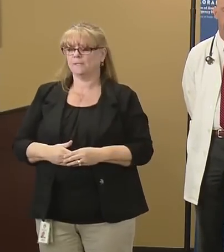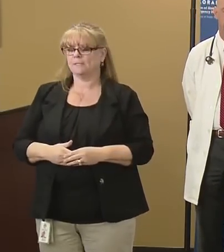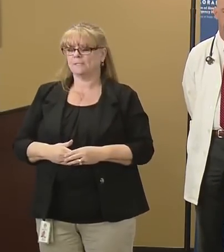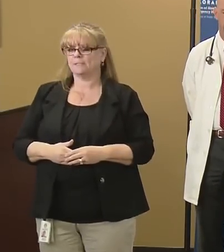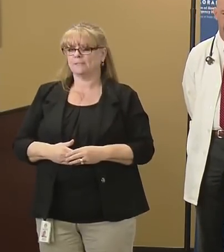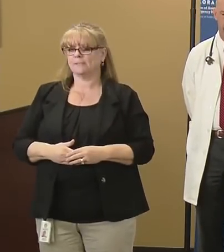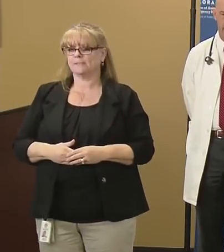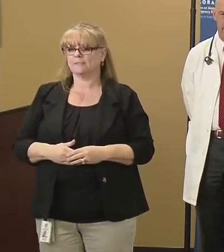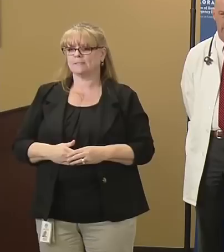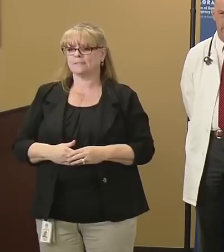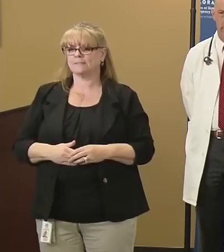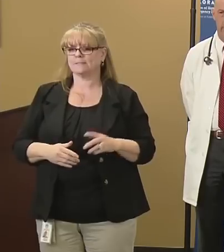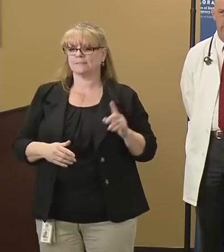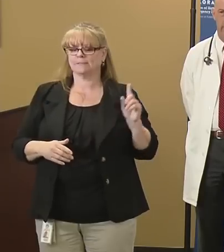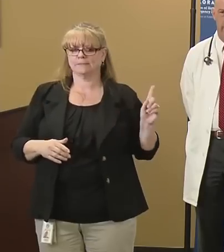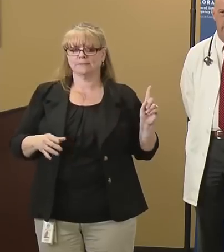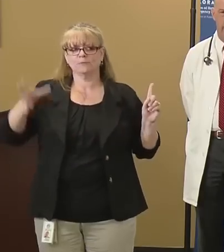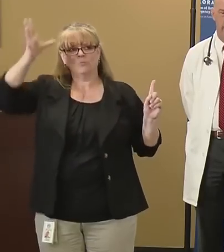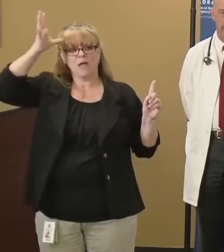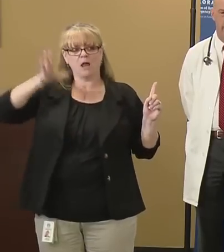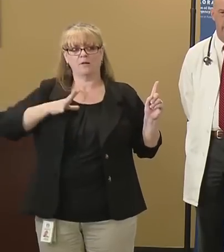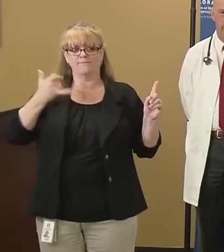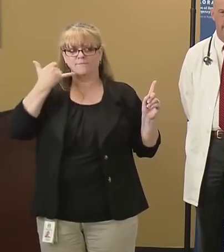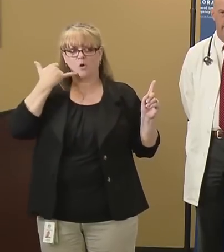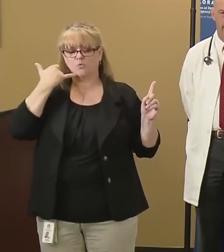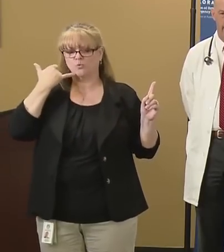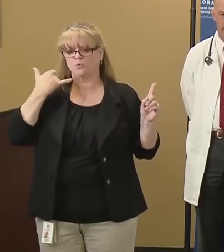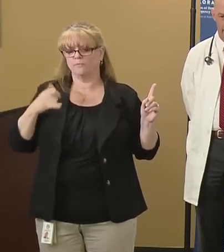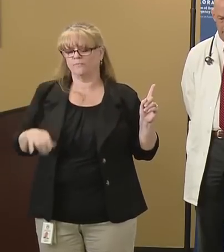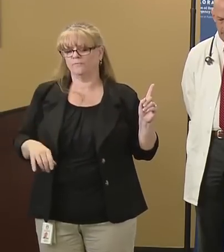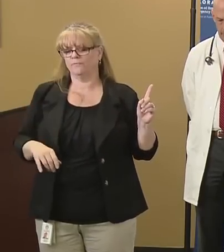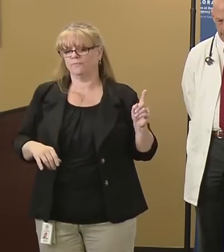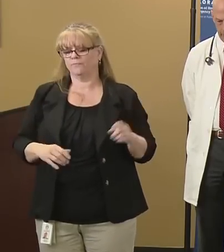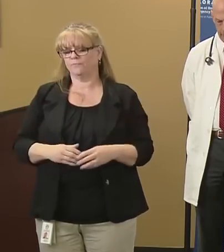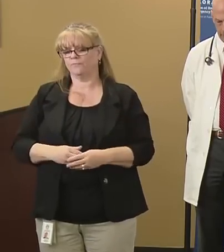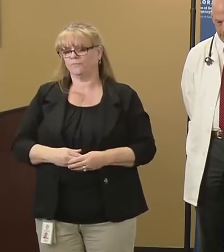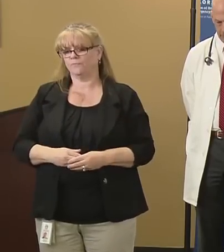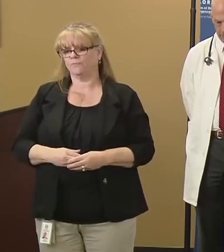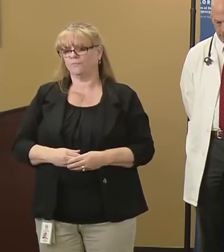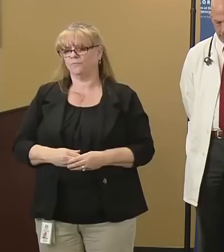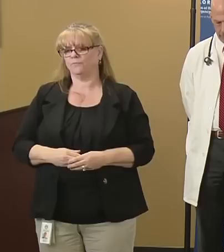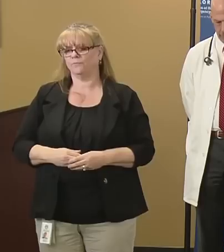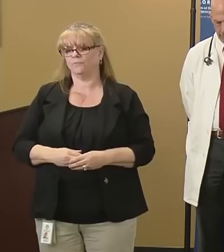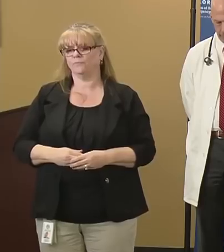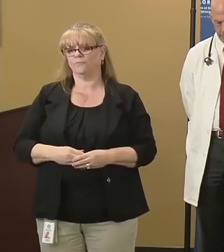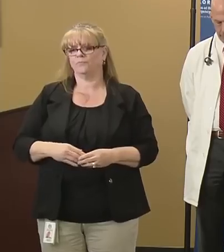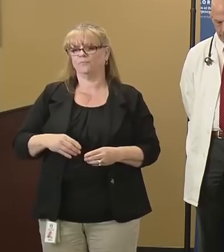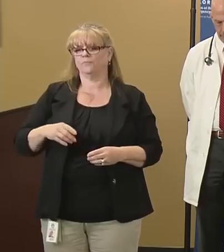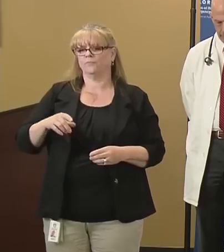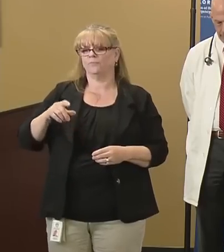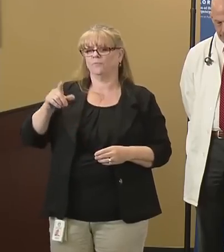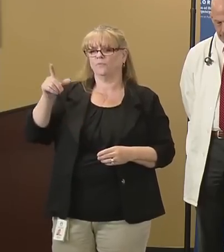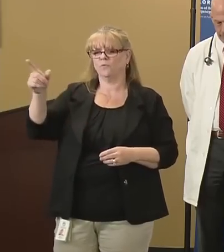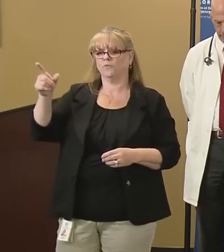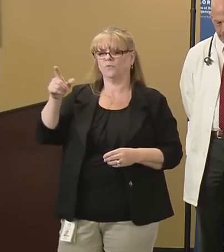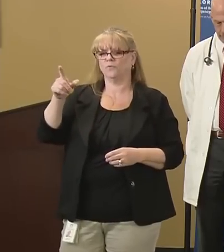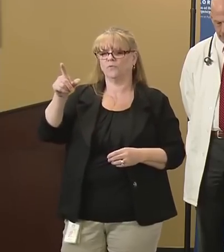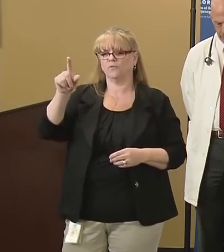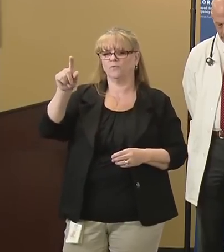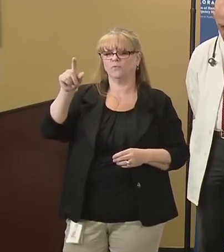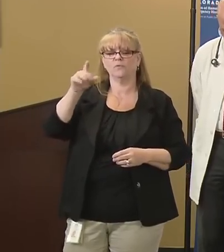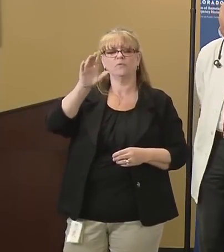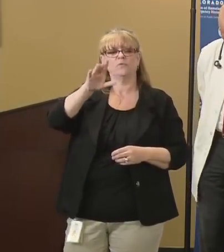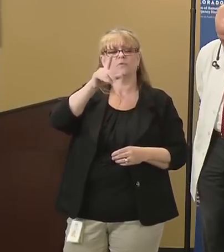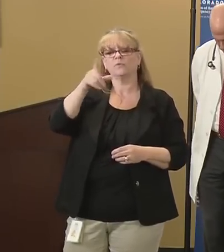Governor Polis, this is David Clue from Denver 7. Your supply tracker shows a huge deficit in PPEs as you anticipate this going